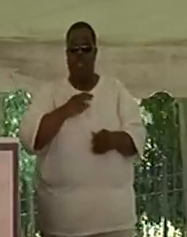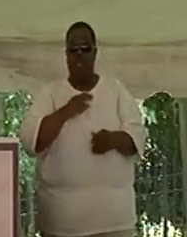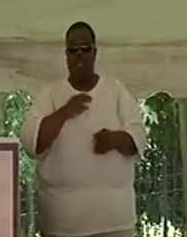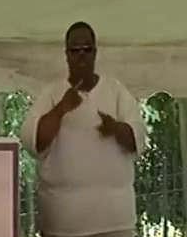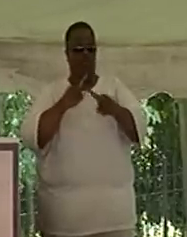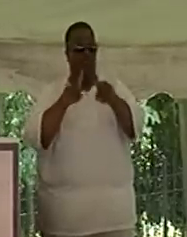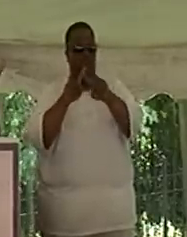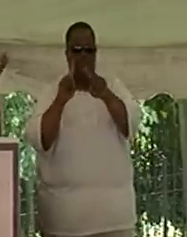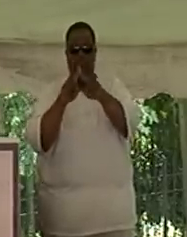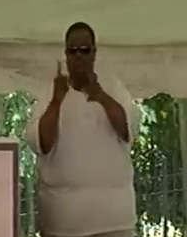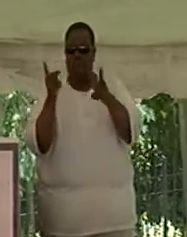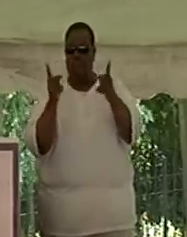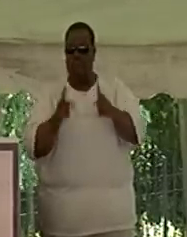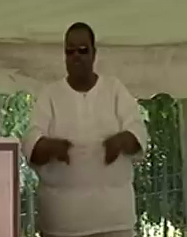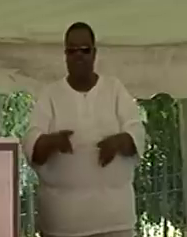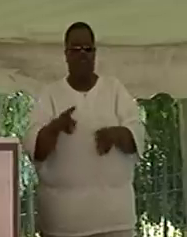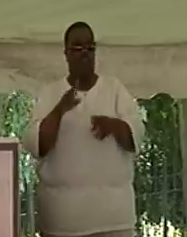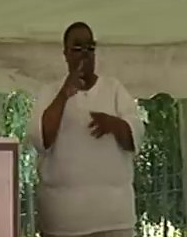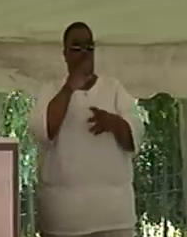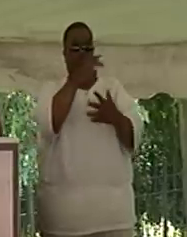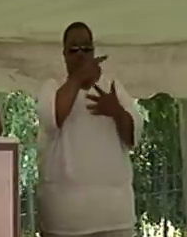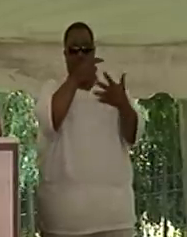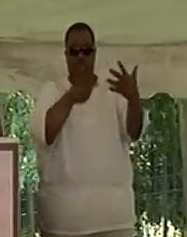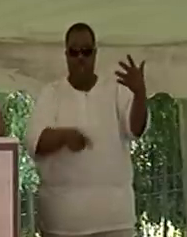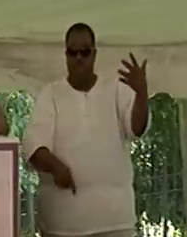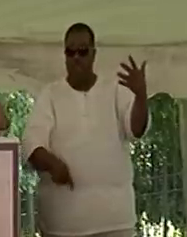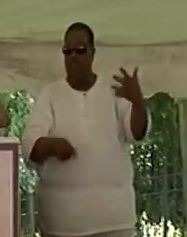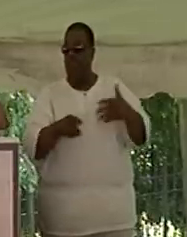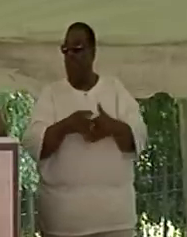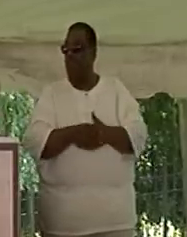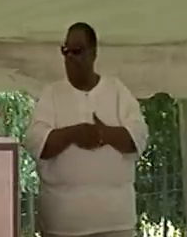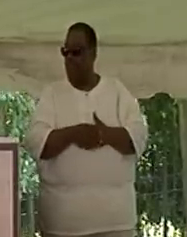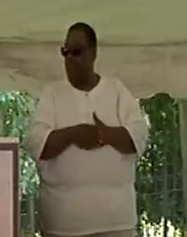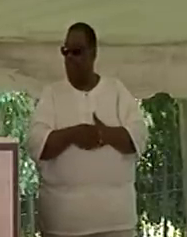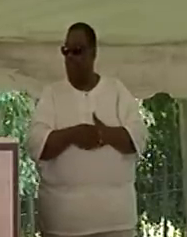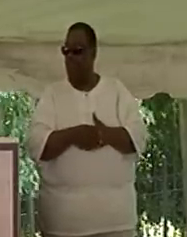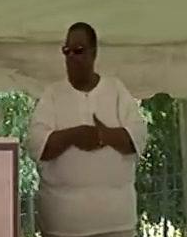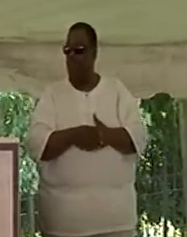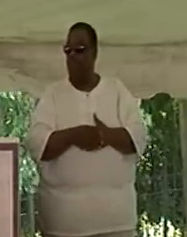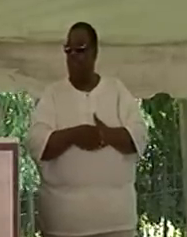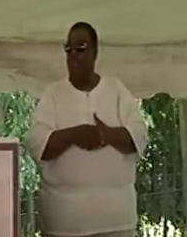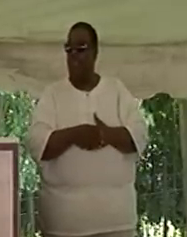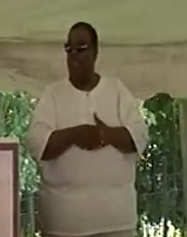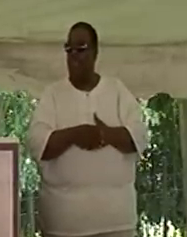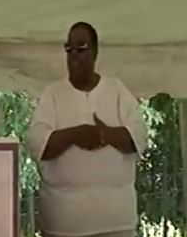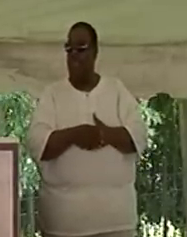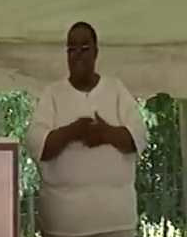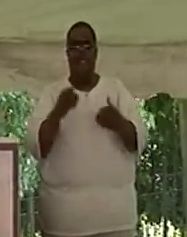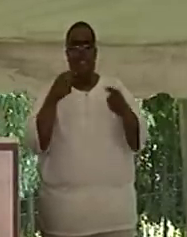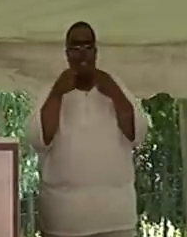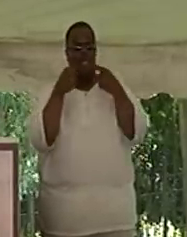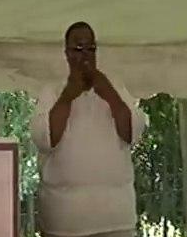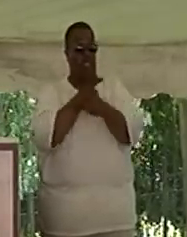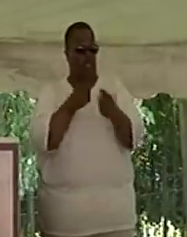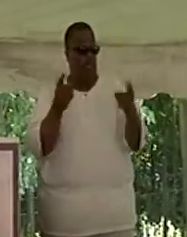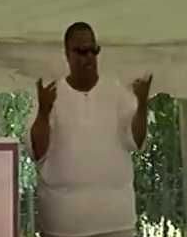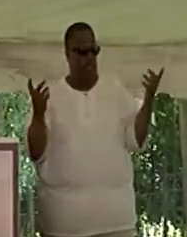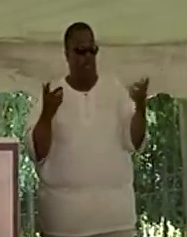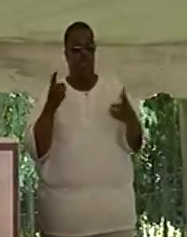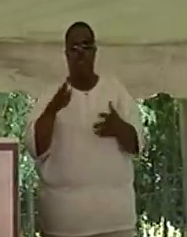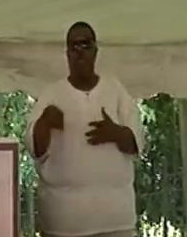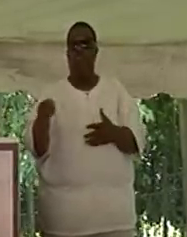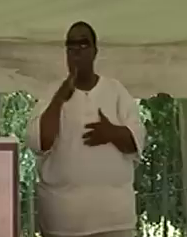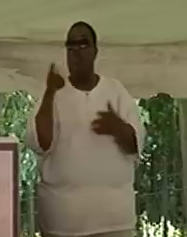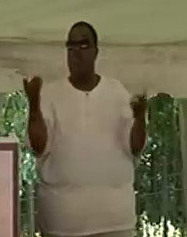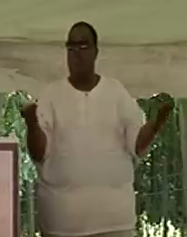Deborah Porche Usher, here's the principal deputy, Dave Campbell, Michelle Park. I'll miss everybody, but I tell you what. They